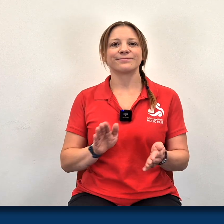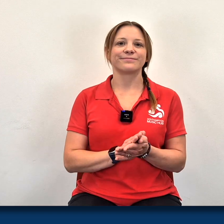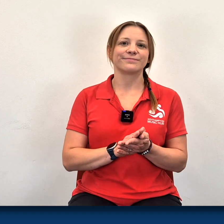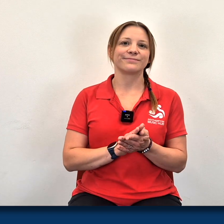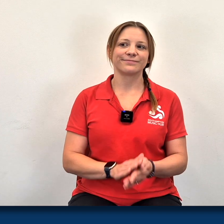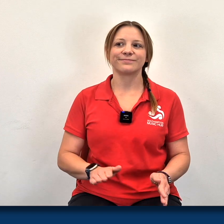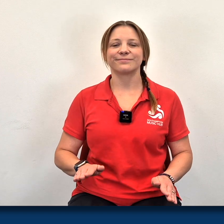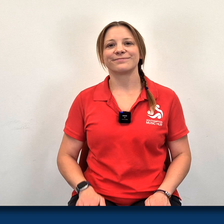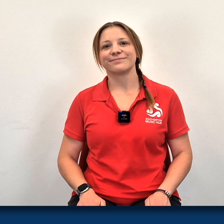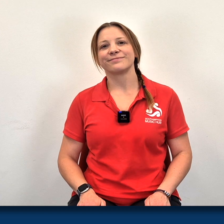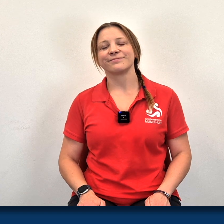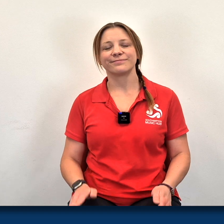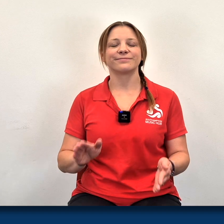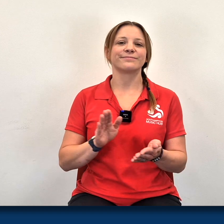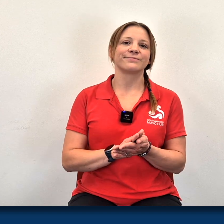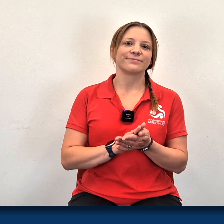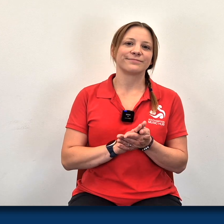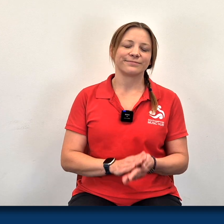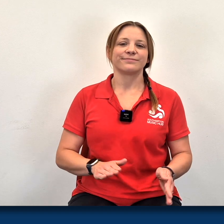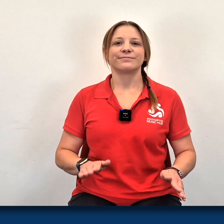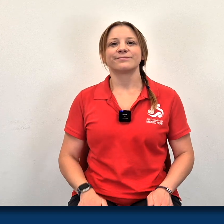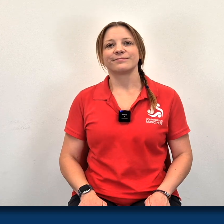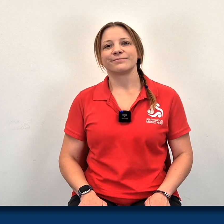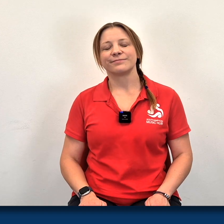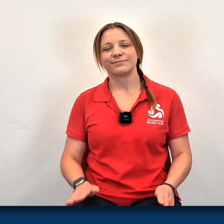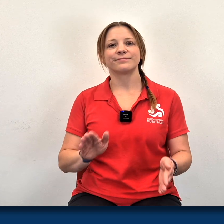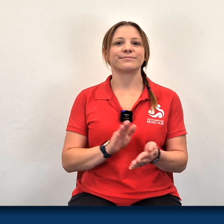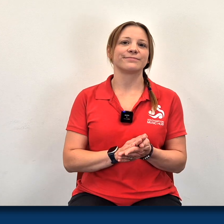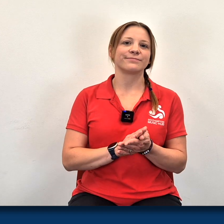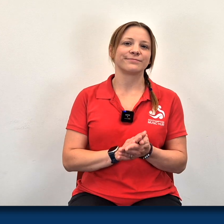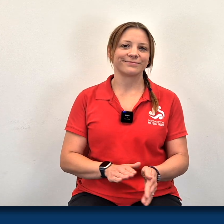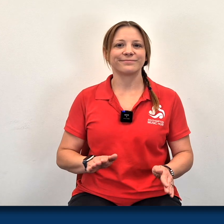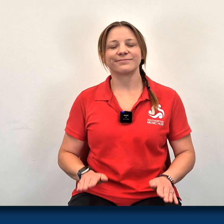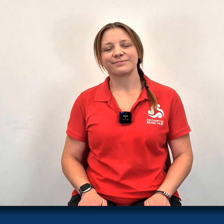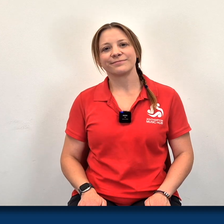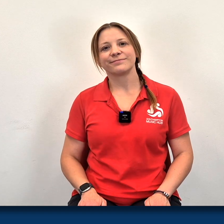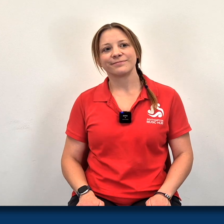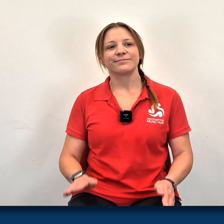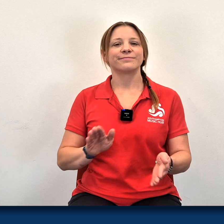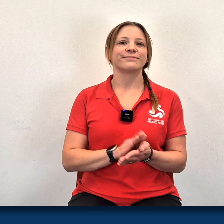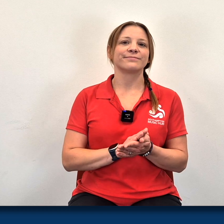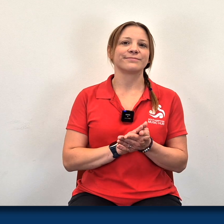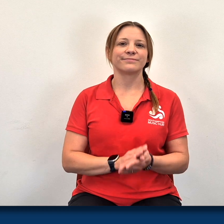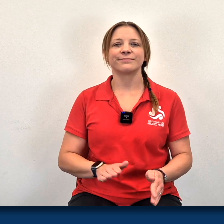do. And after day he asked his keeper if he could go up that hill and take a